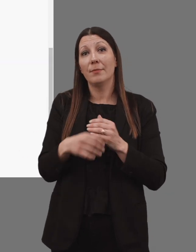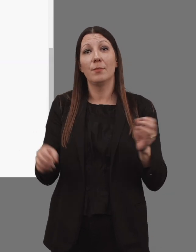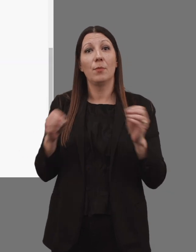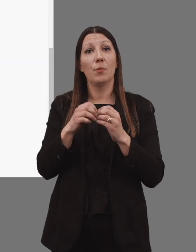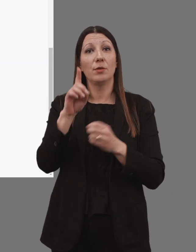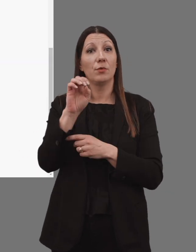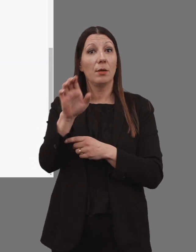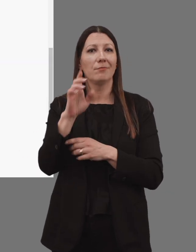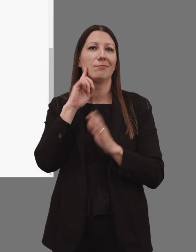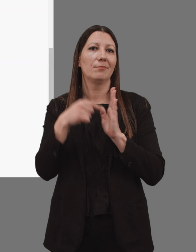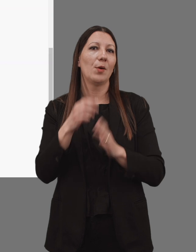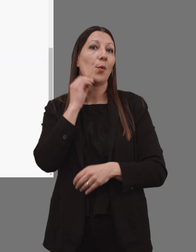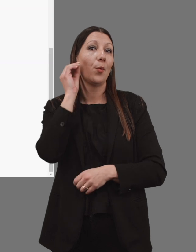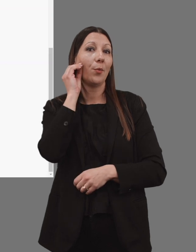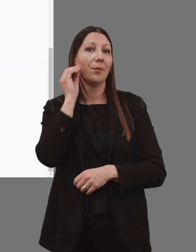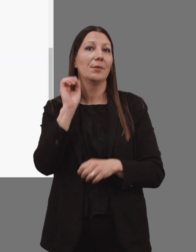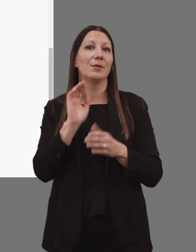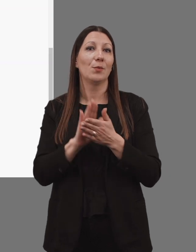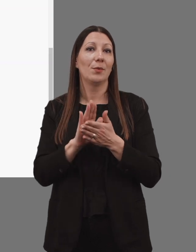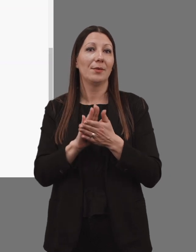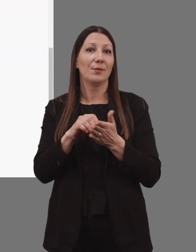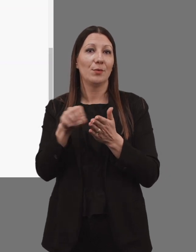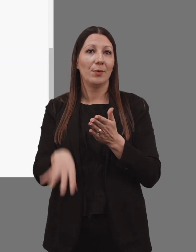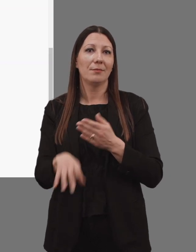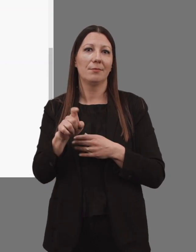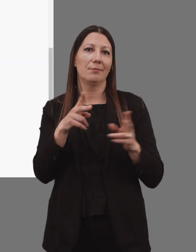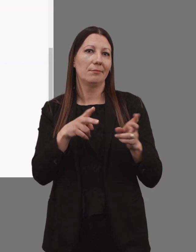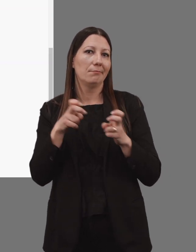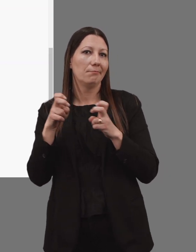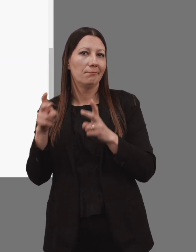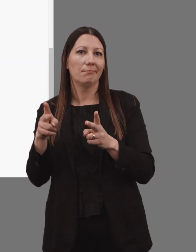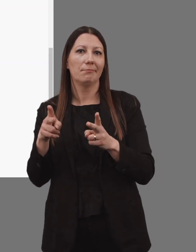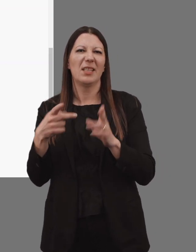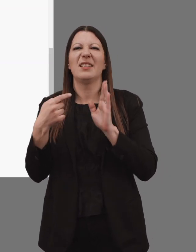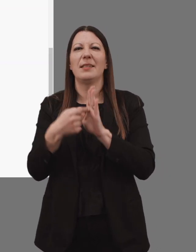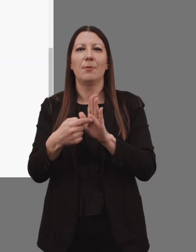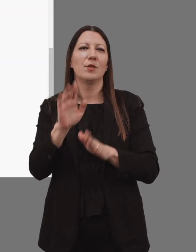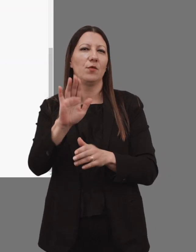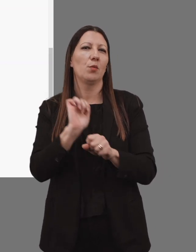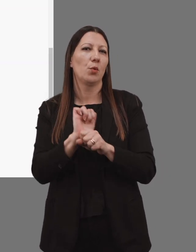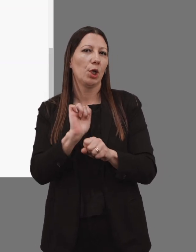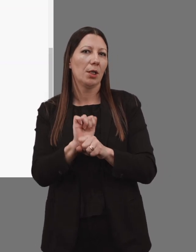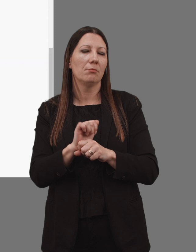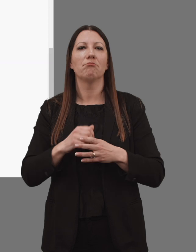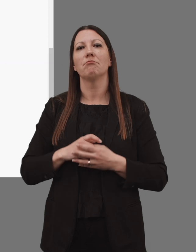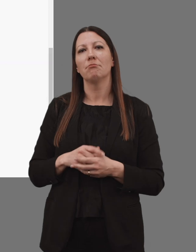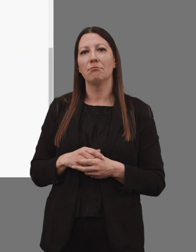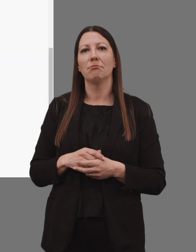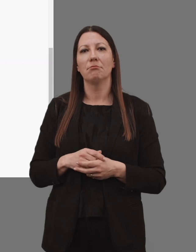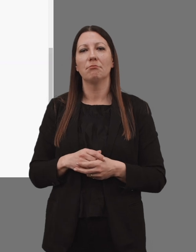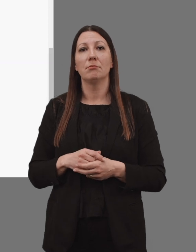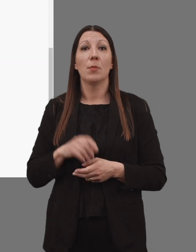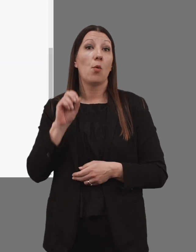homeschool students, you would have to upload some samples of your work, or for